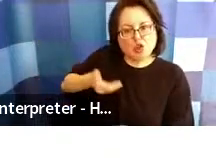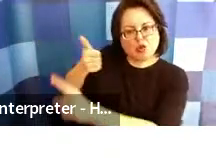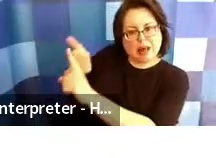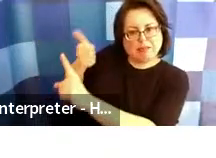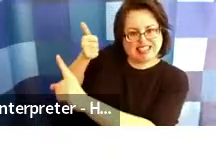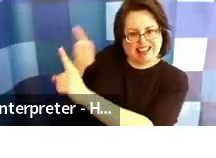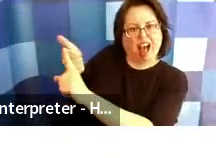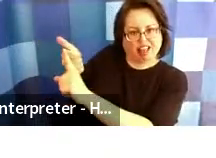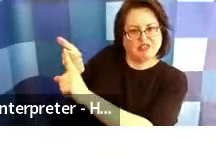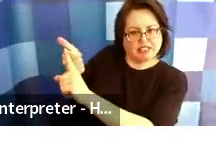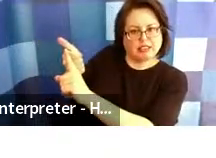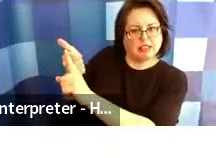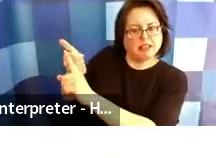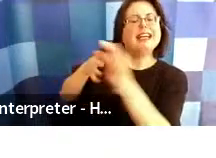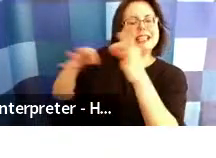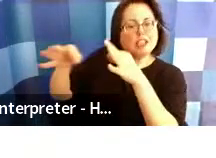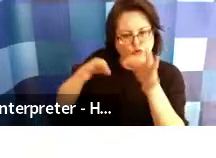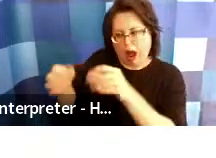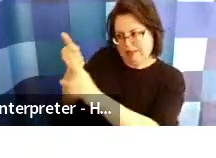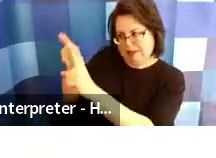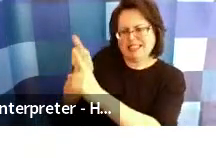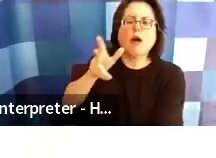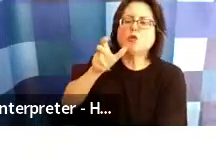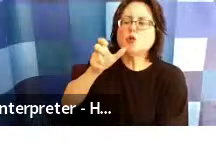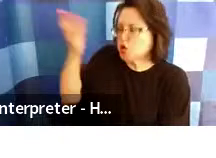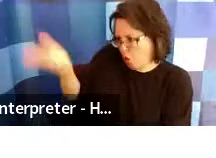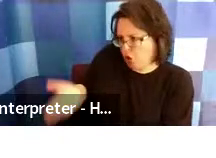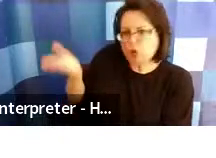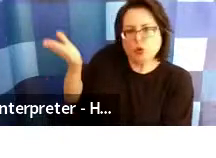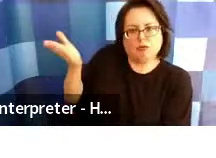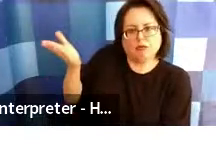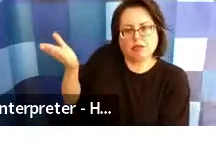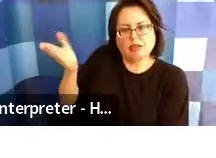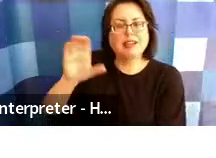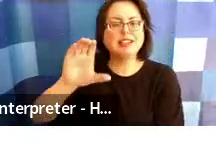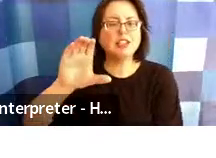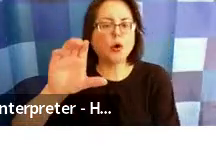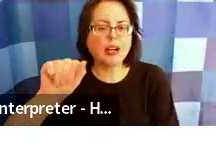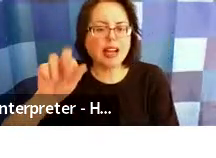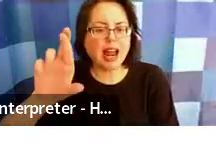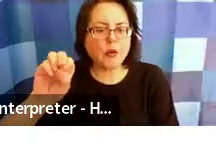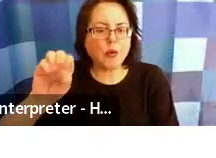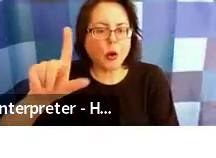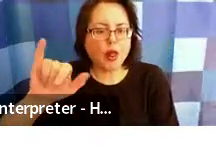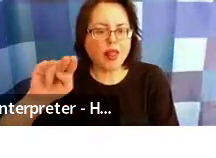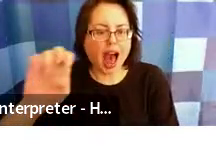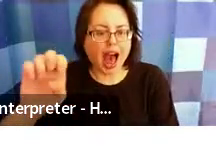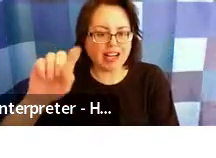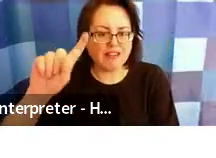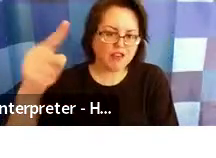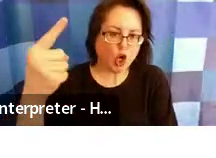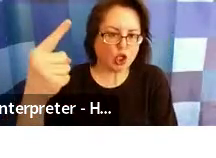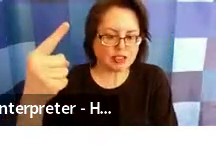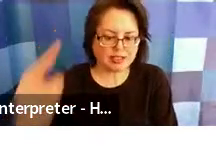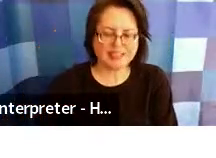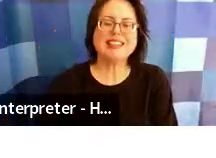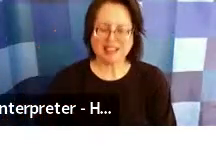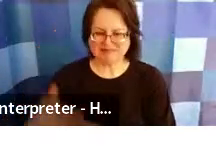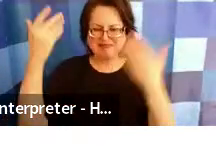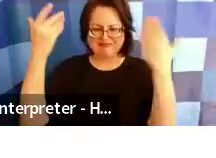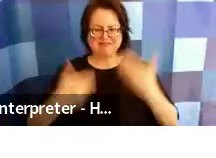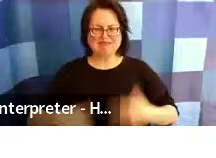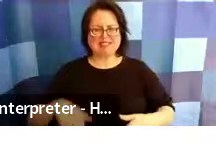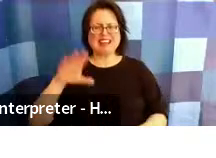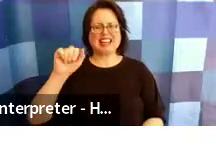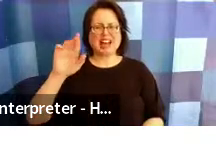and describe themselves. So Caroline, would you like to go first? Yes. Hi, everyone. My name is